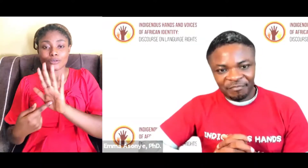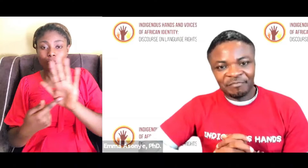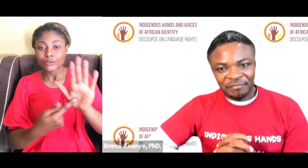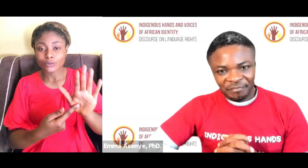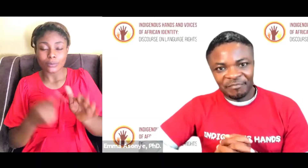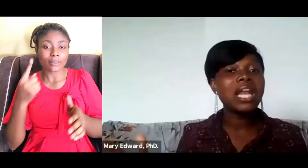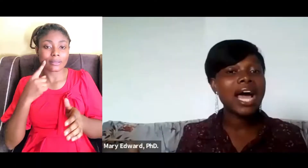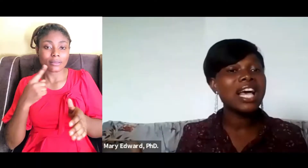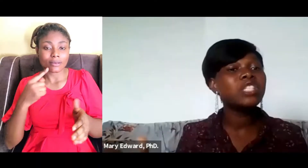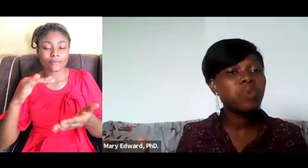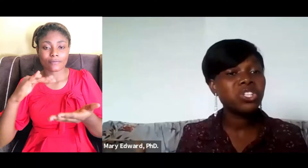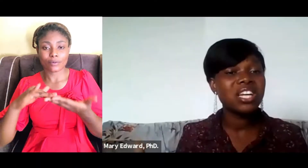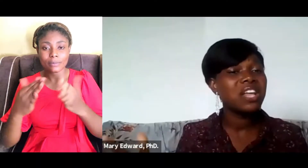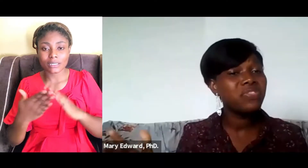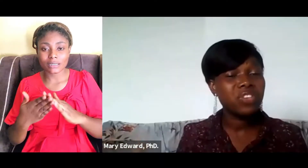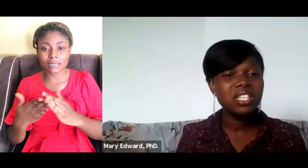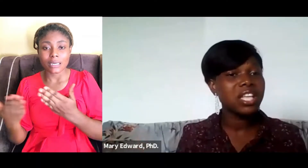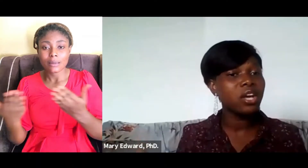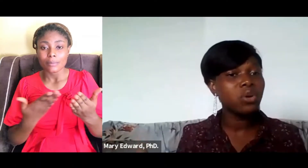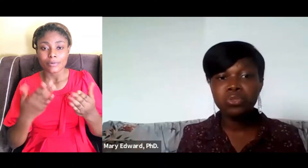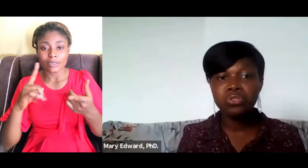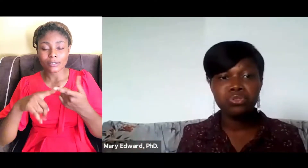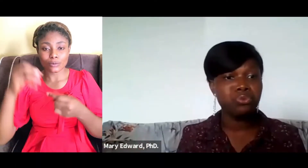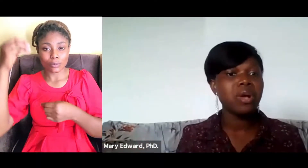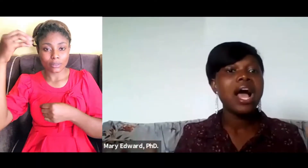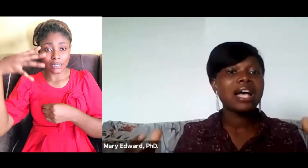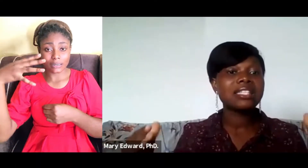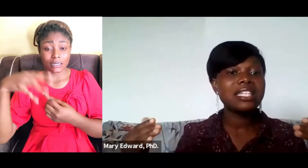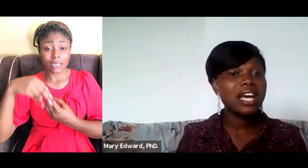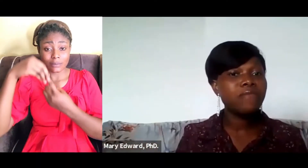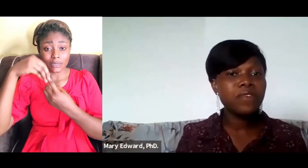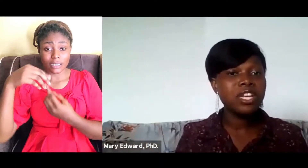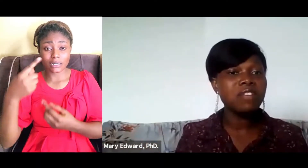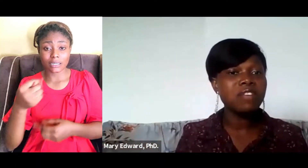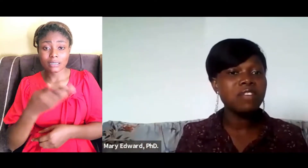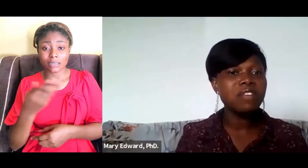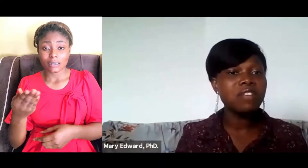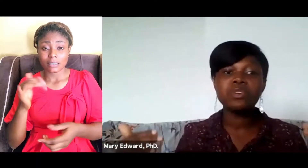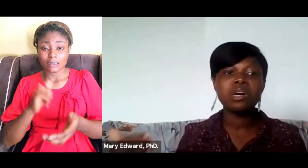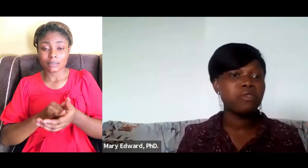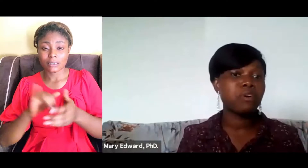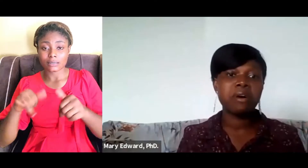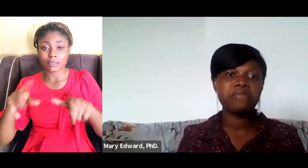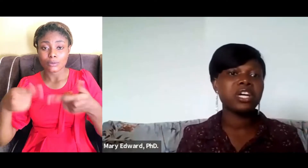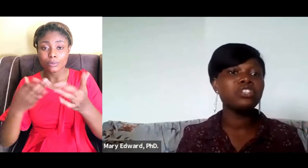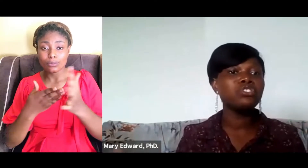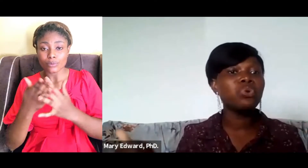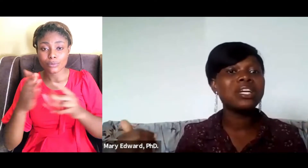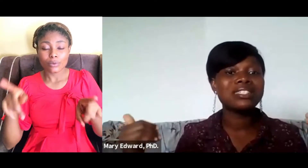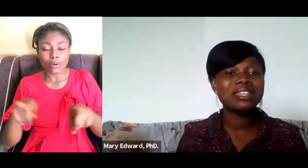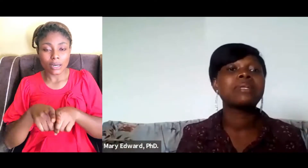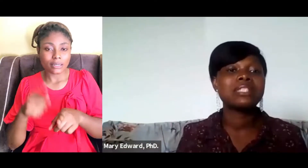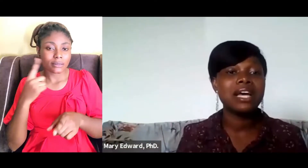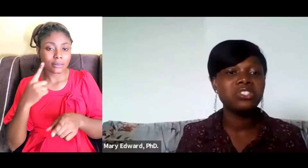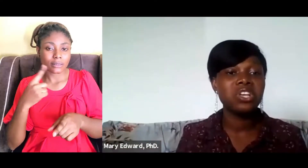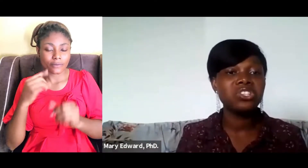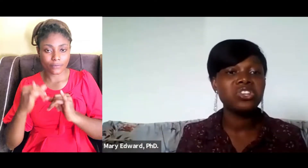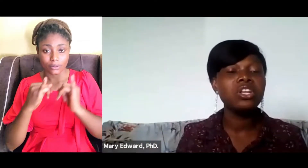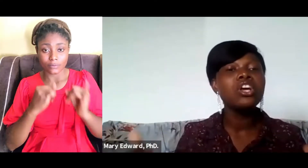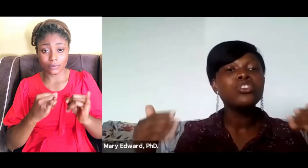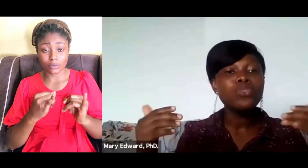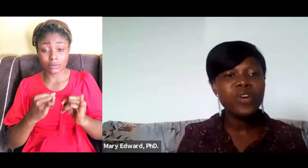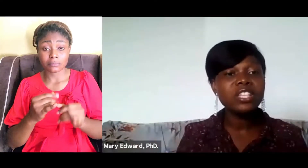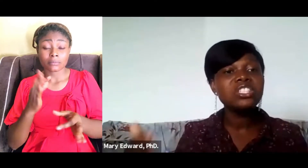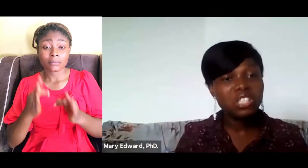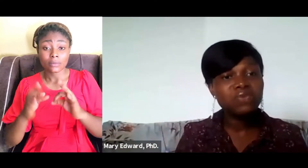community, bringing to light especially the things they go through as deaf individuals. If you're coming from Africa, you know the